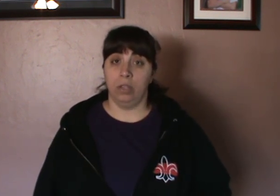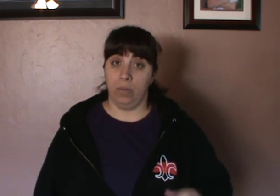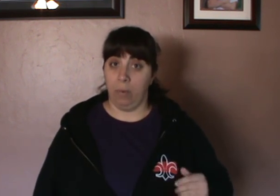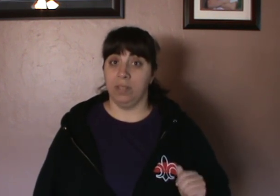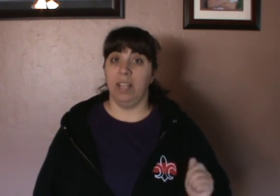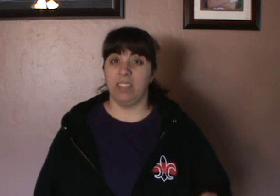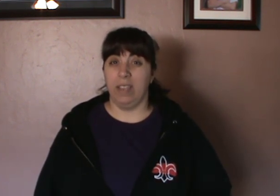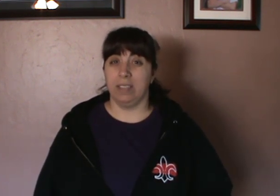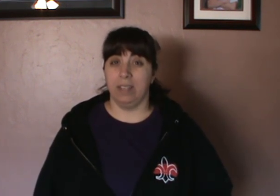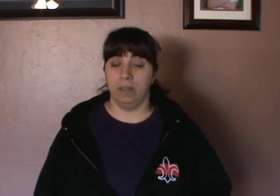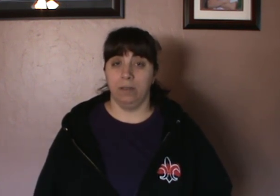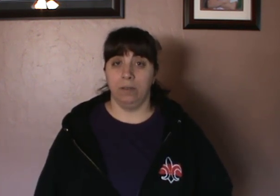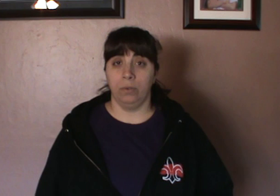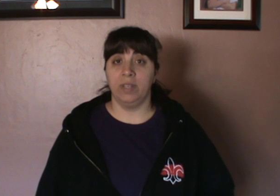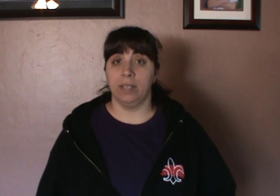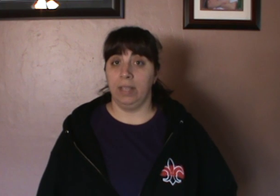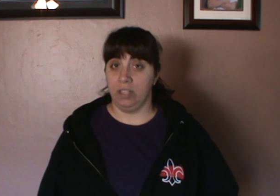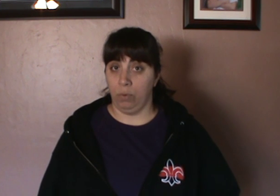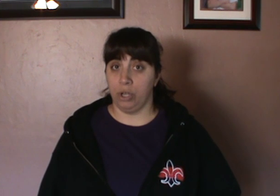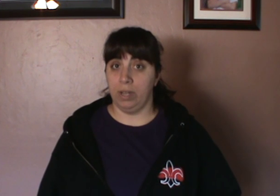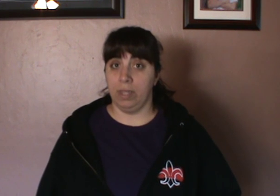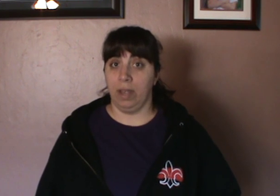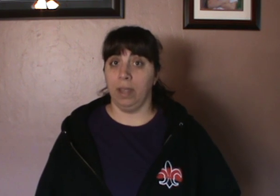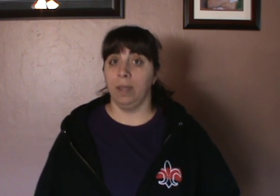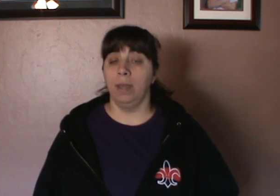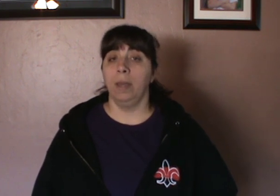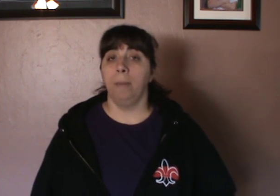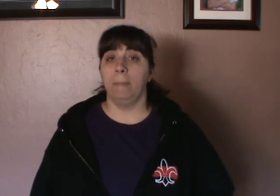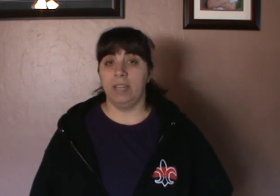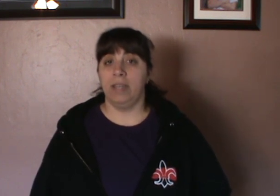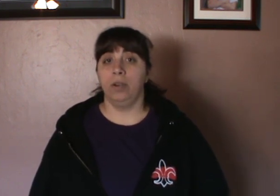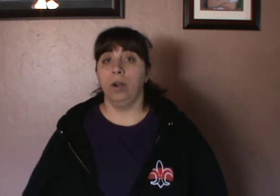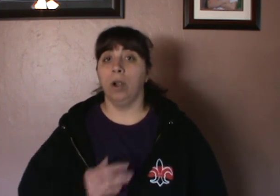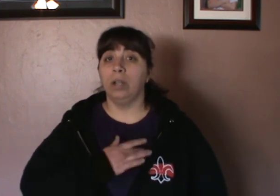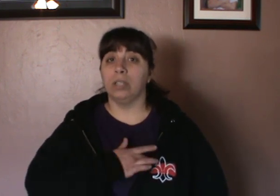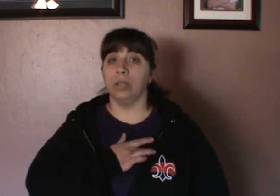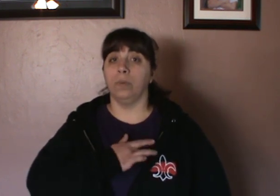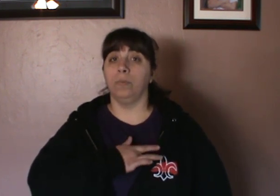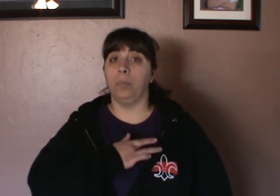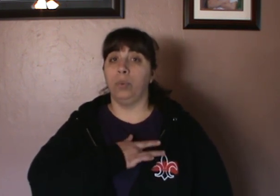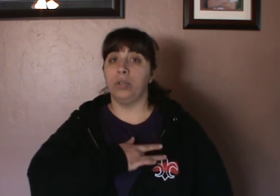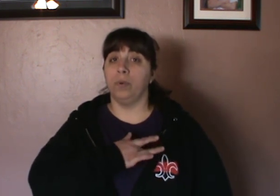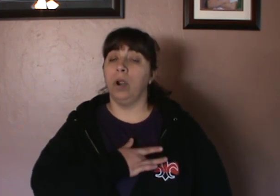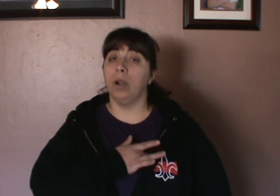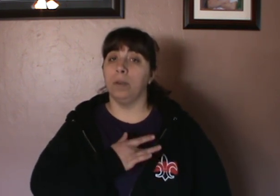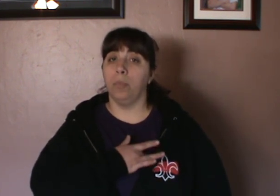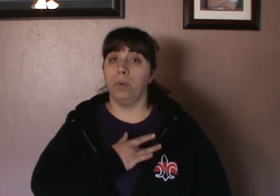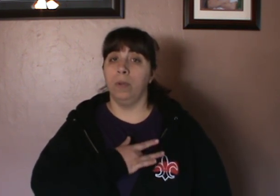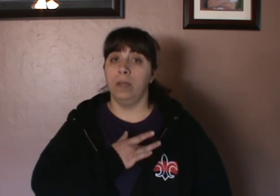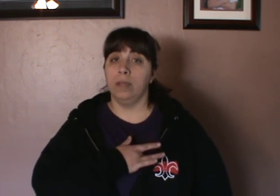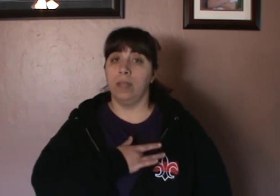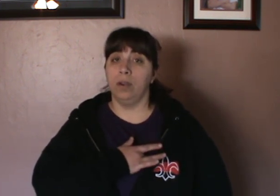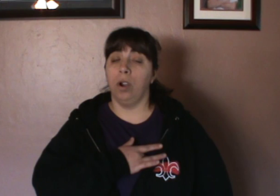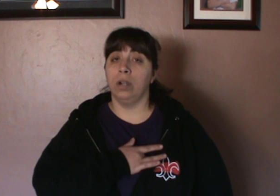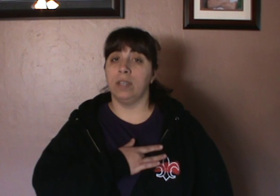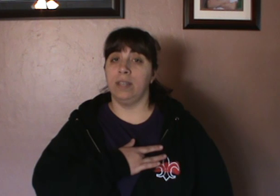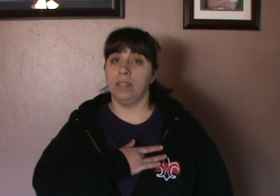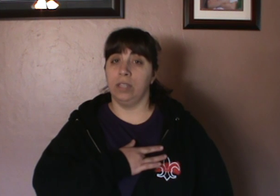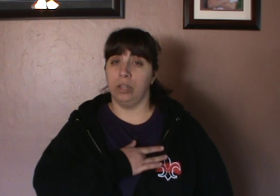that was, let's face it, who isn't less fortunate than I? My tender heart, so we point to our heart. Tender heart tends to start